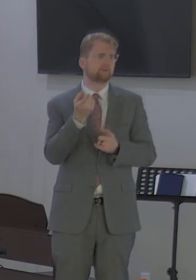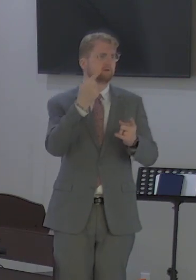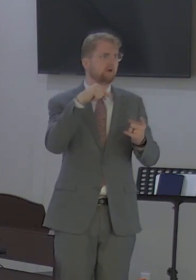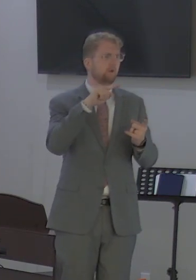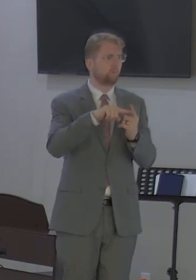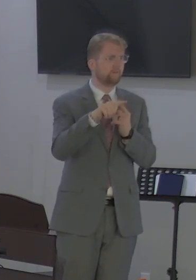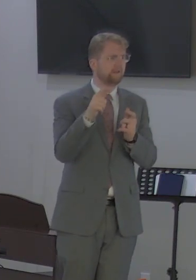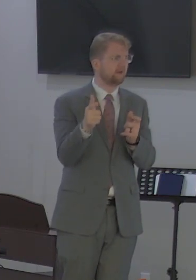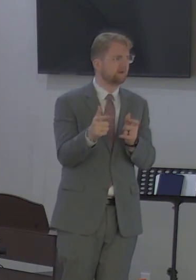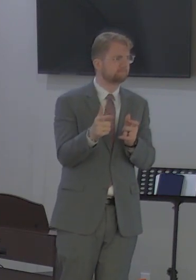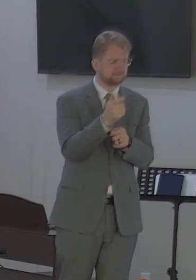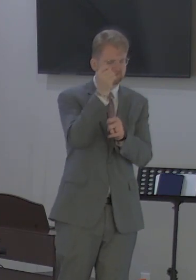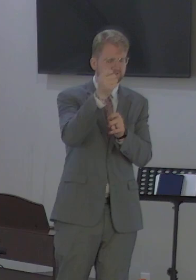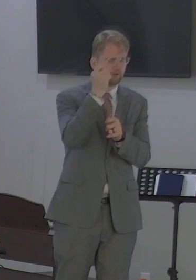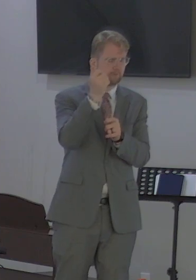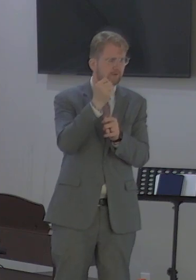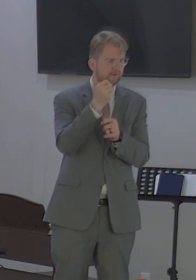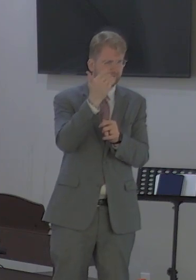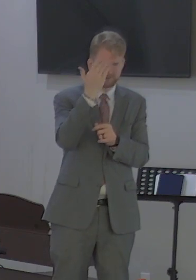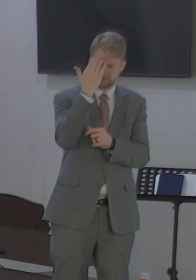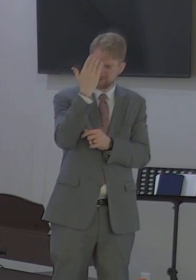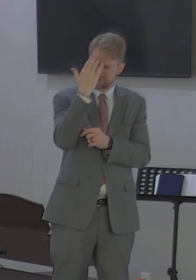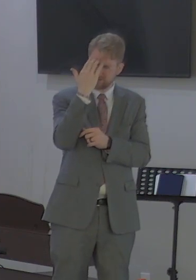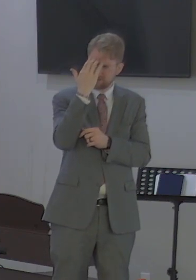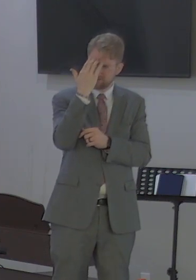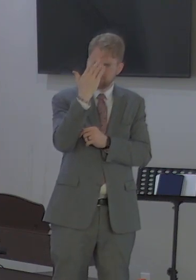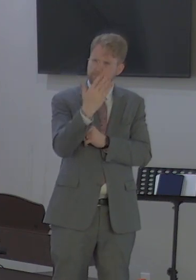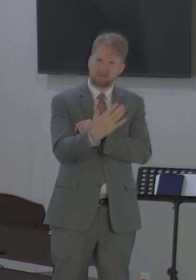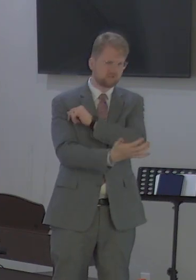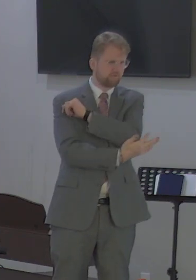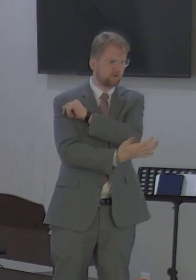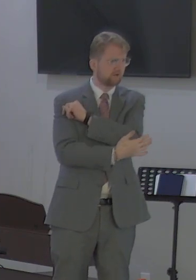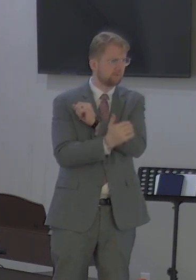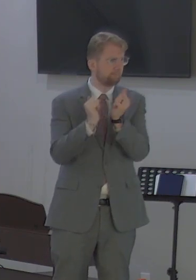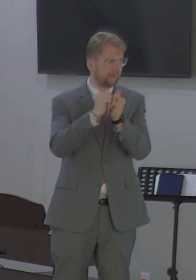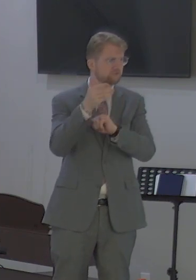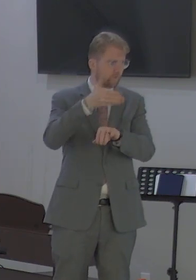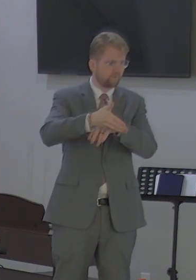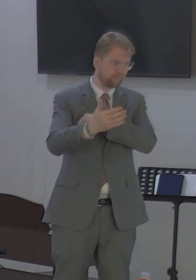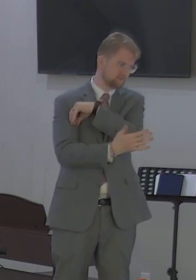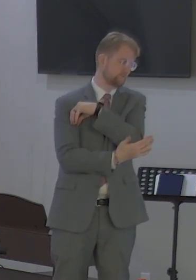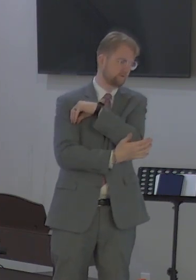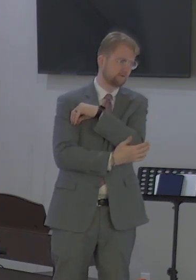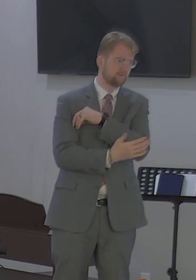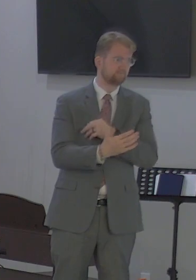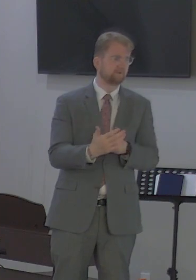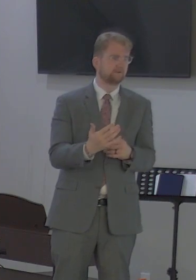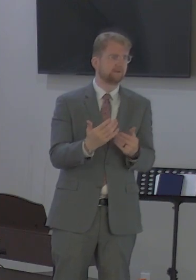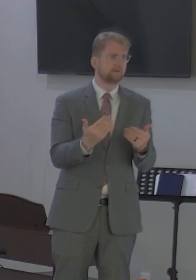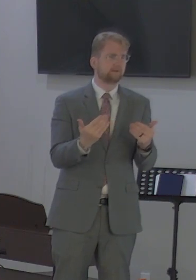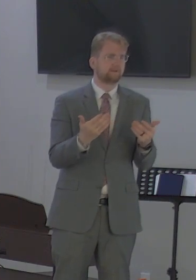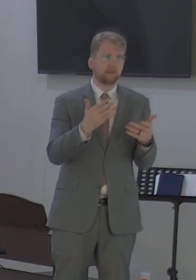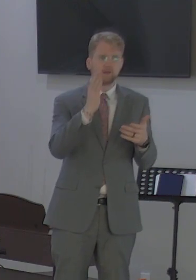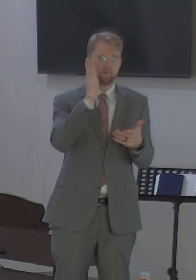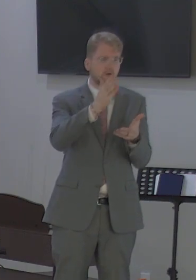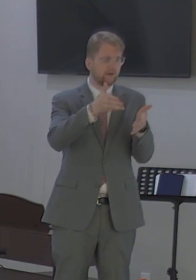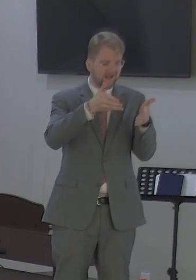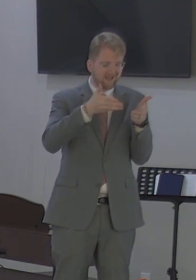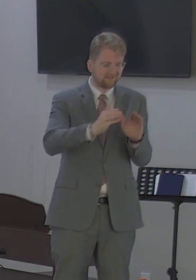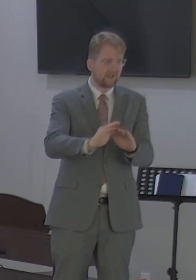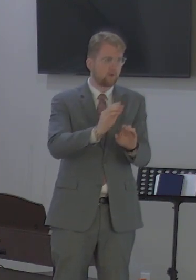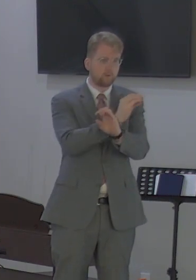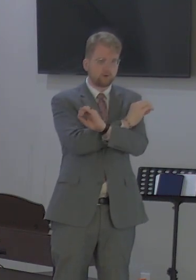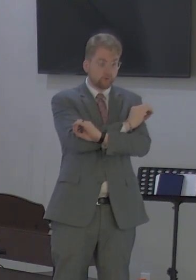When they would celebrate the Passover, does anybody remember the amount of days there could be no leaven in the house?